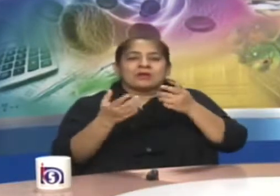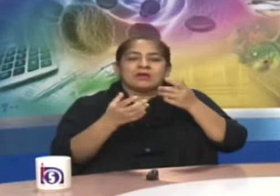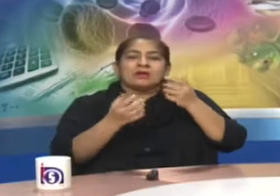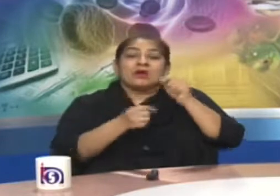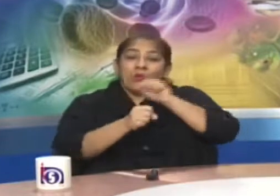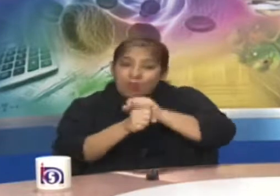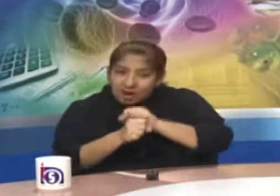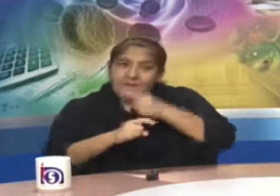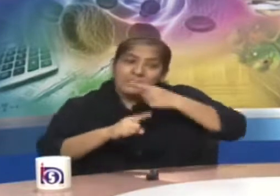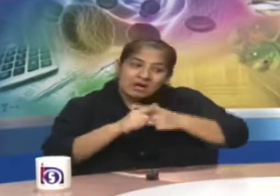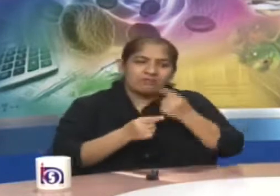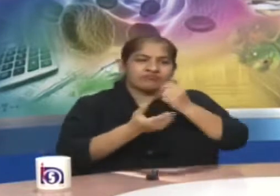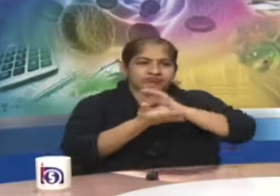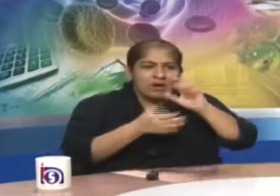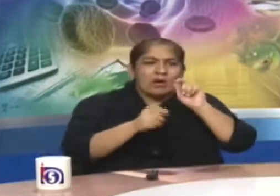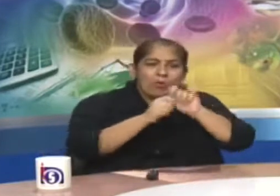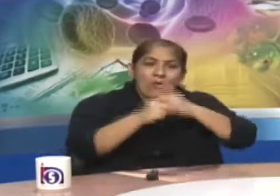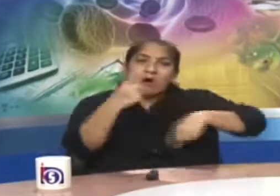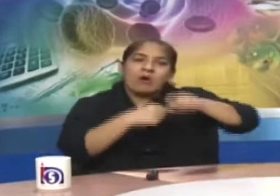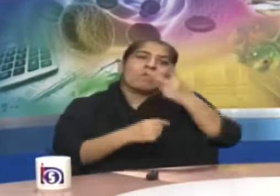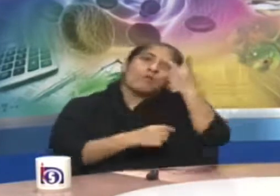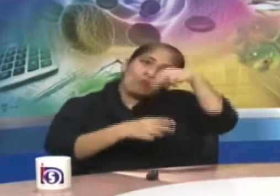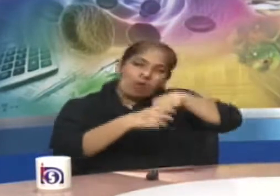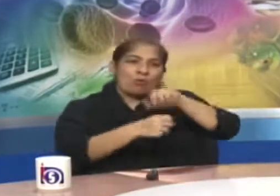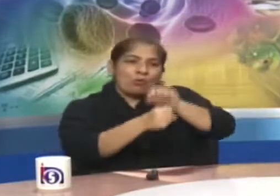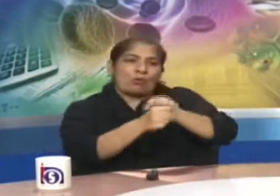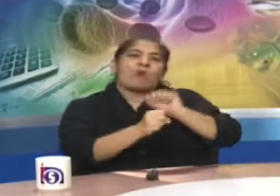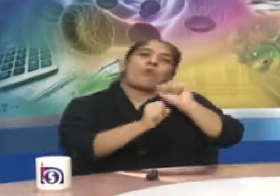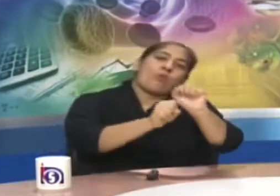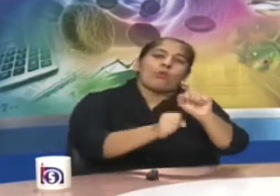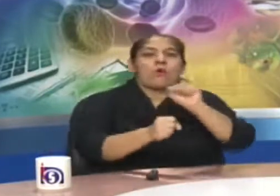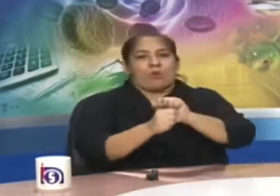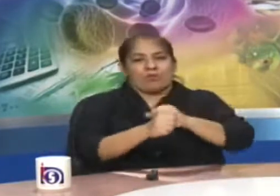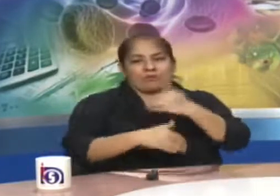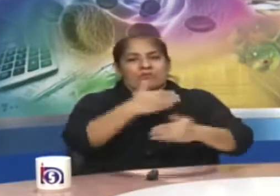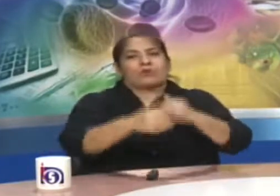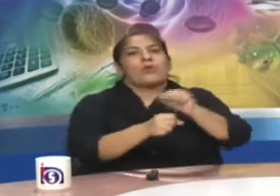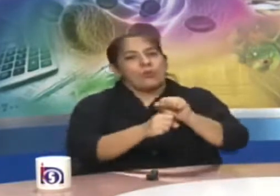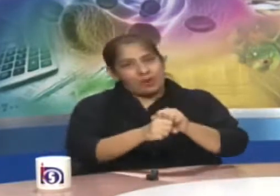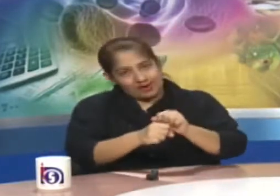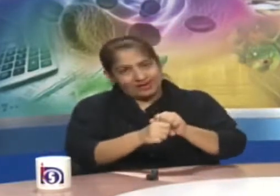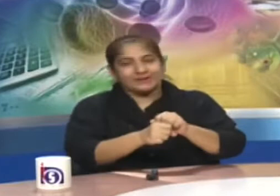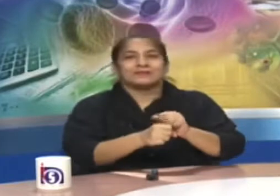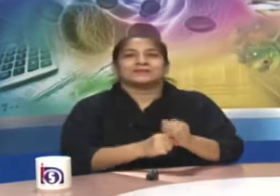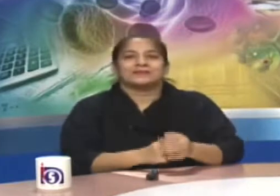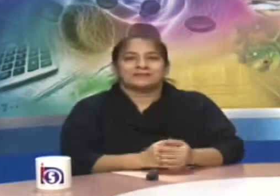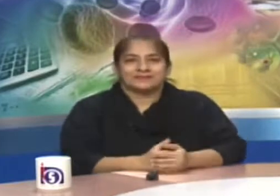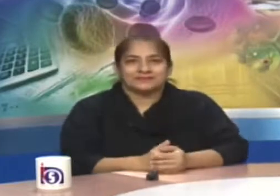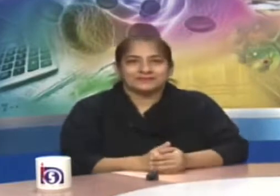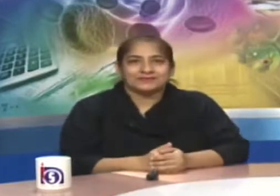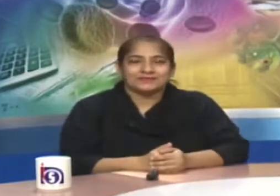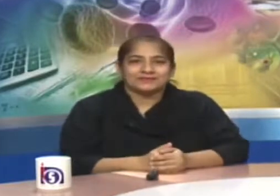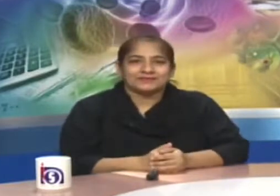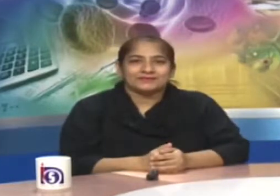These are the people who work as stockbrokers and investors.